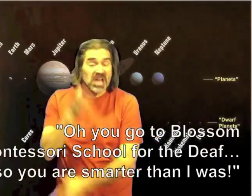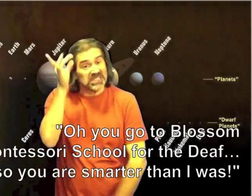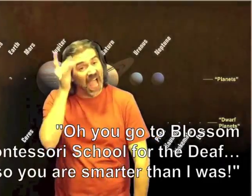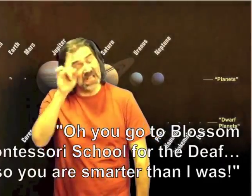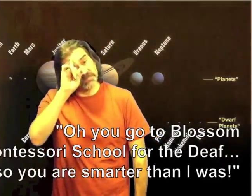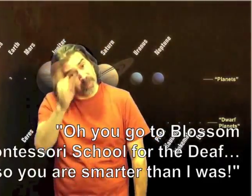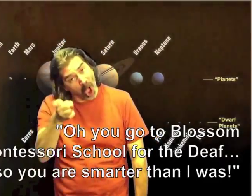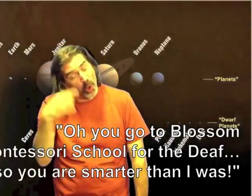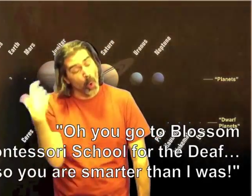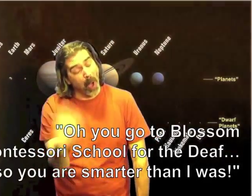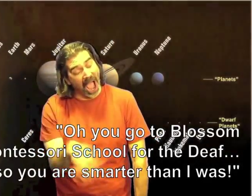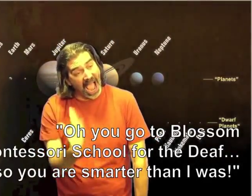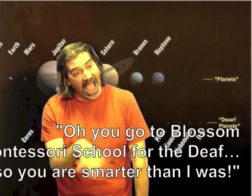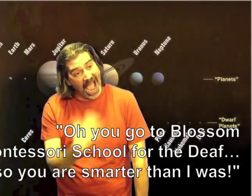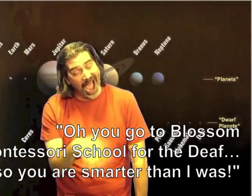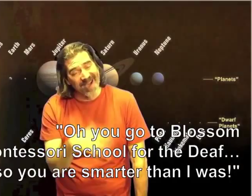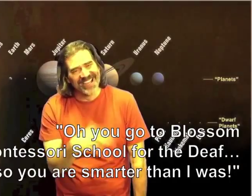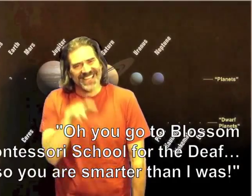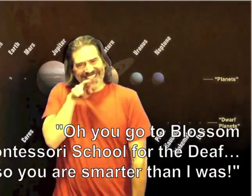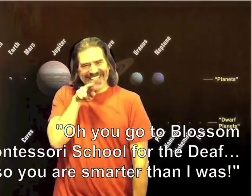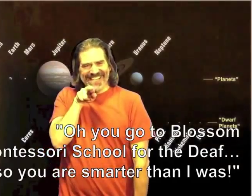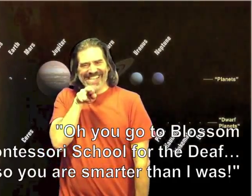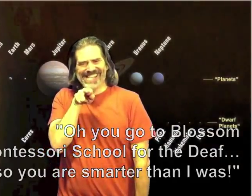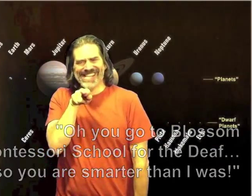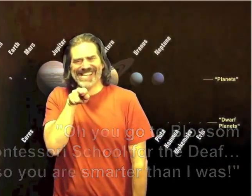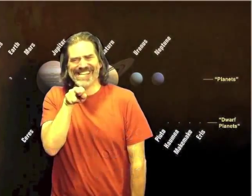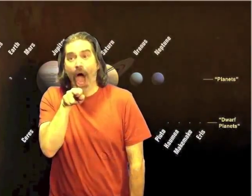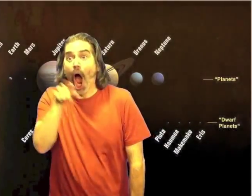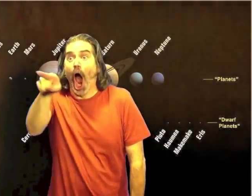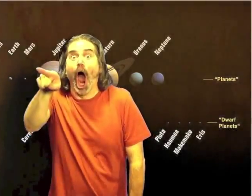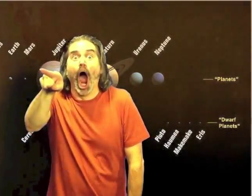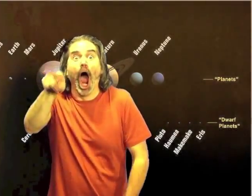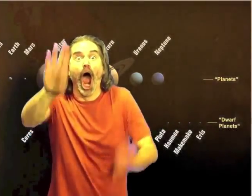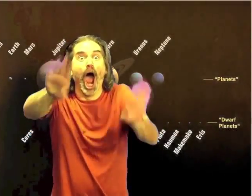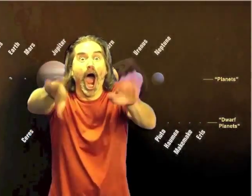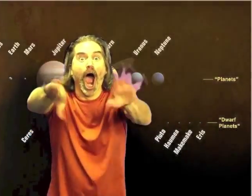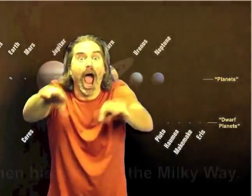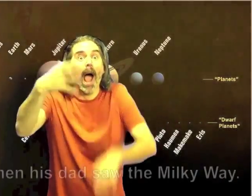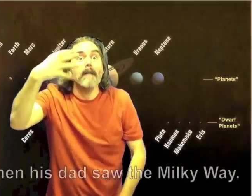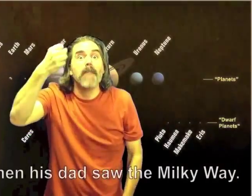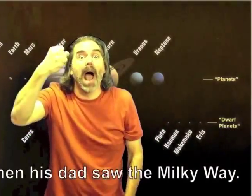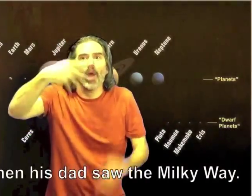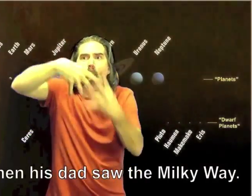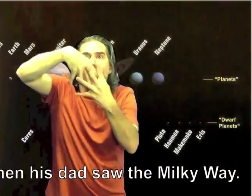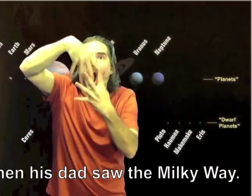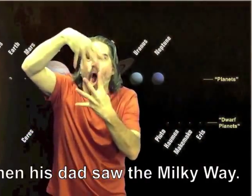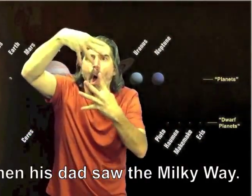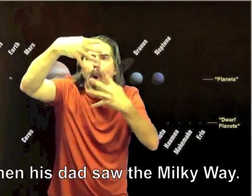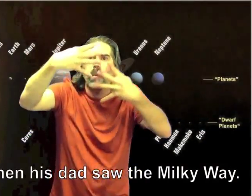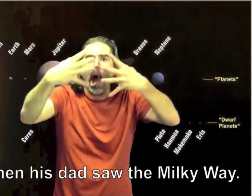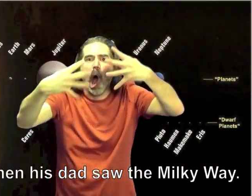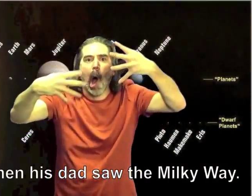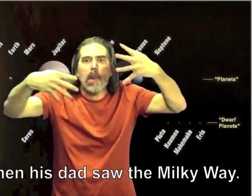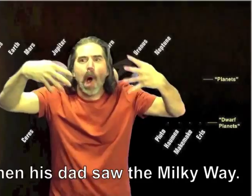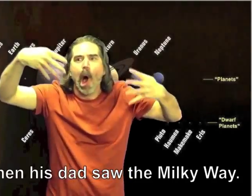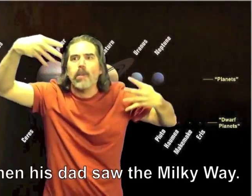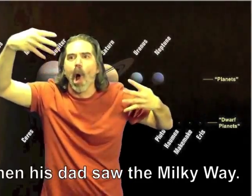Oh, well, you go to Blossom Montessori School for the Deaf, so you know what you're talking about, Douglas. And then his dad saw the